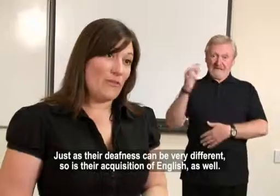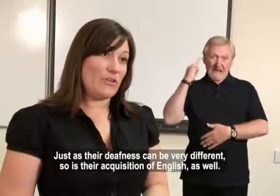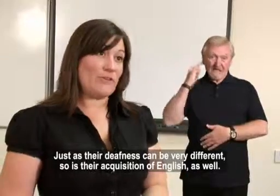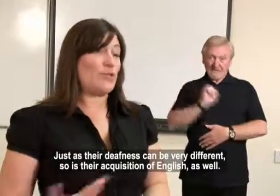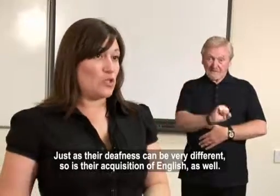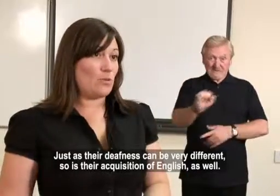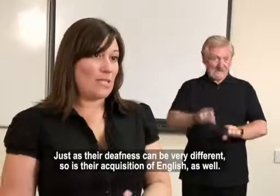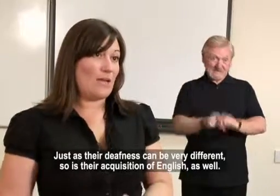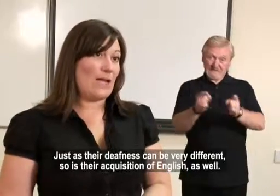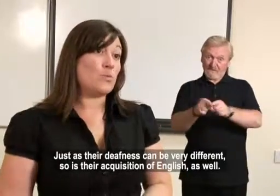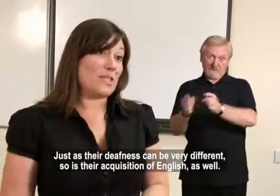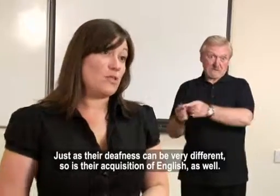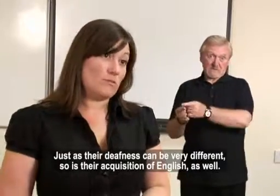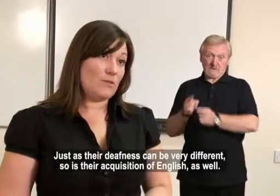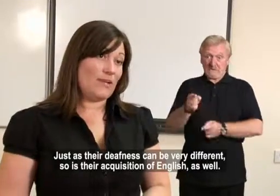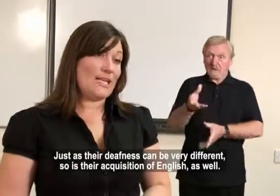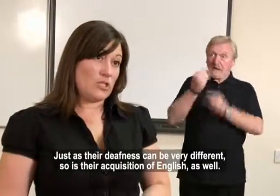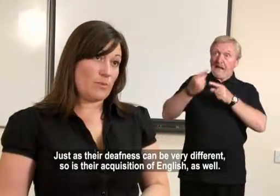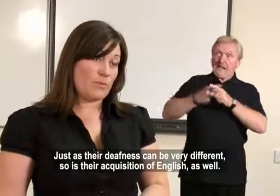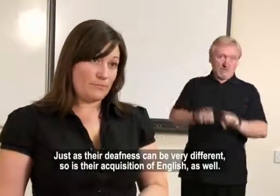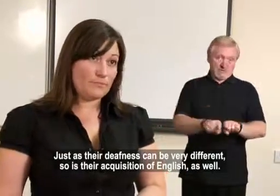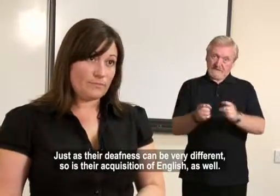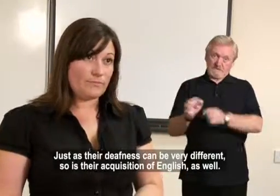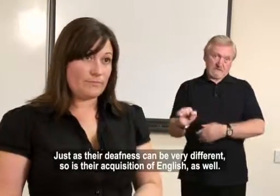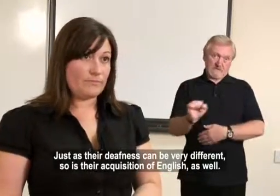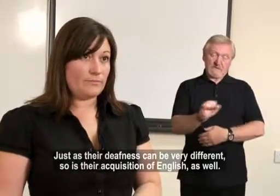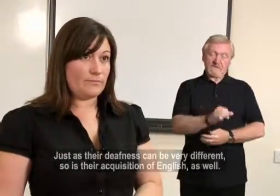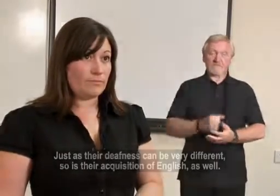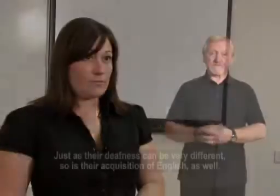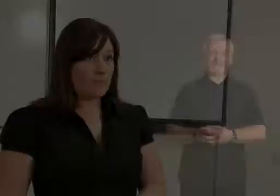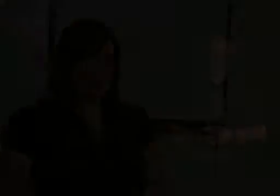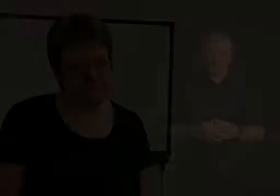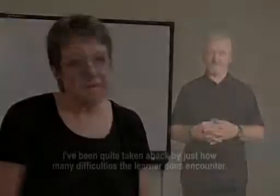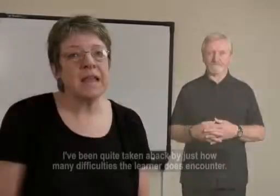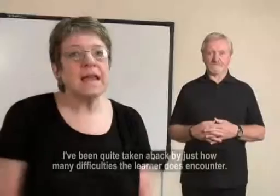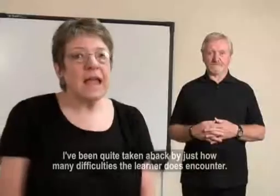deafness can be very different, so is their acquisition of English as well.